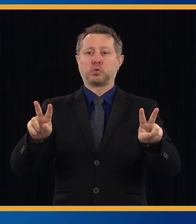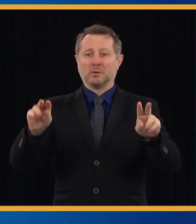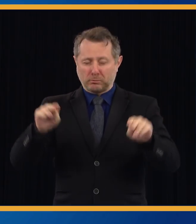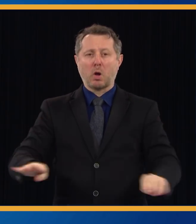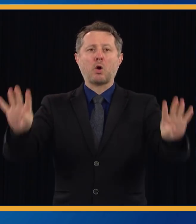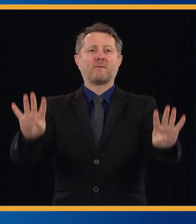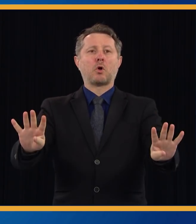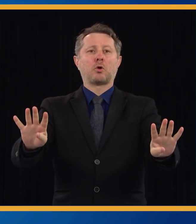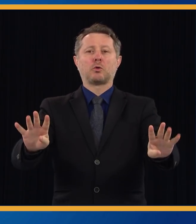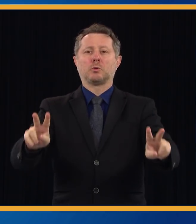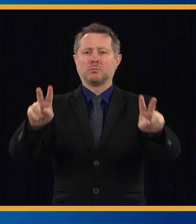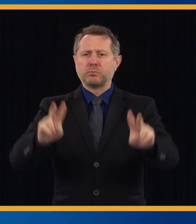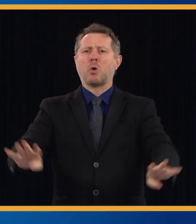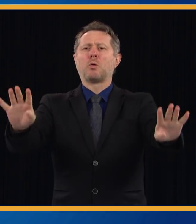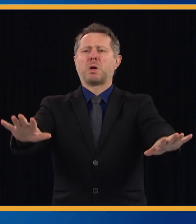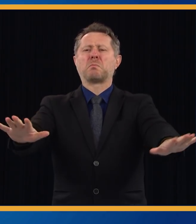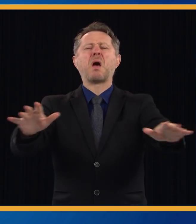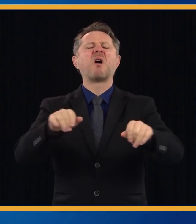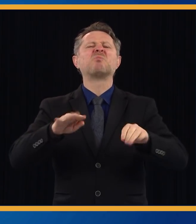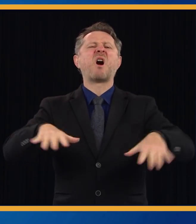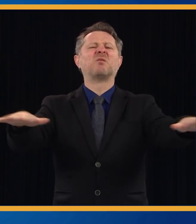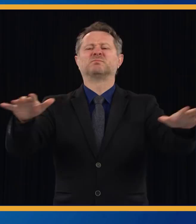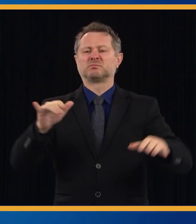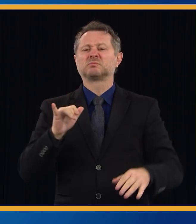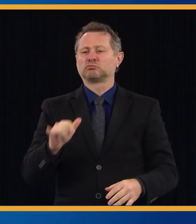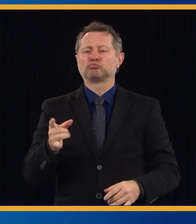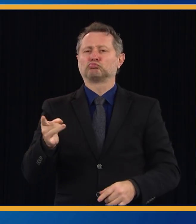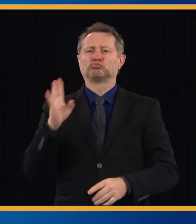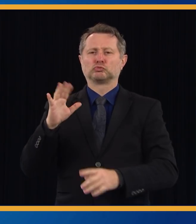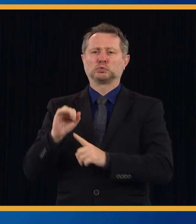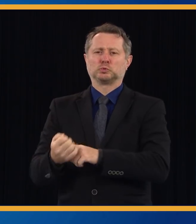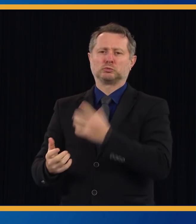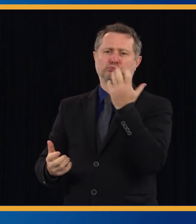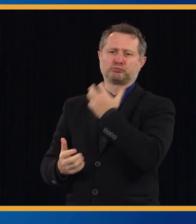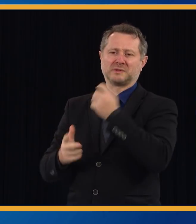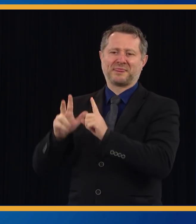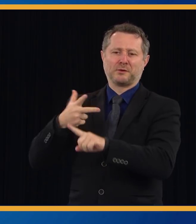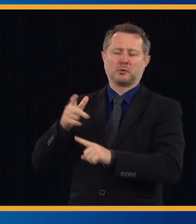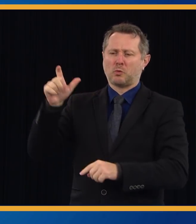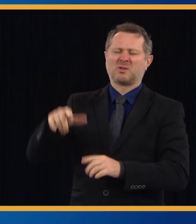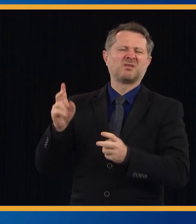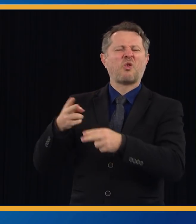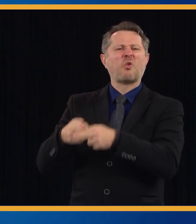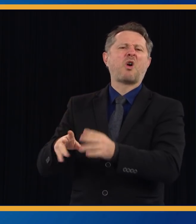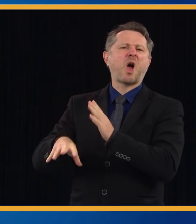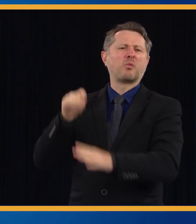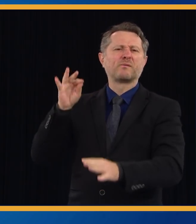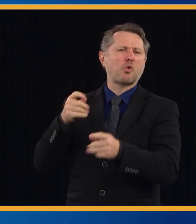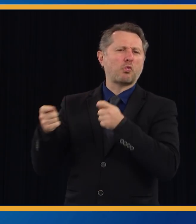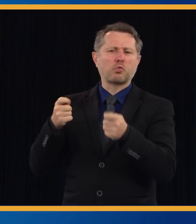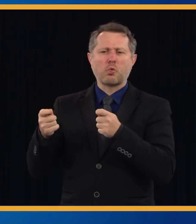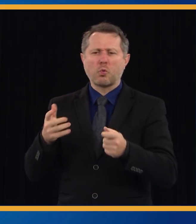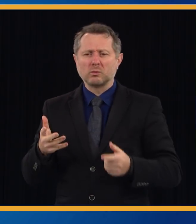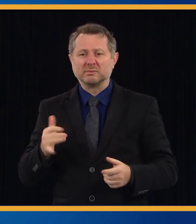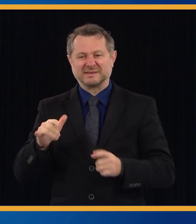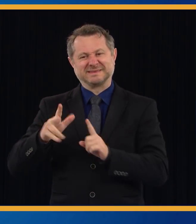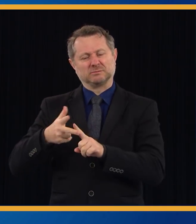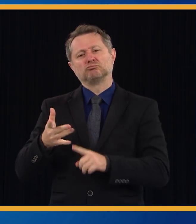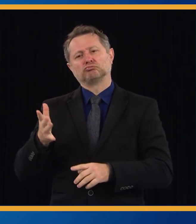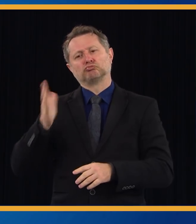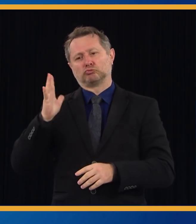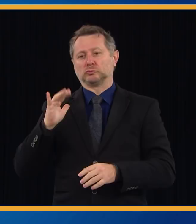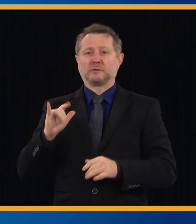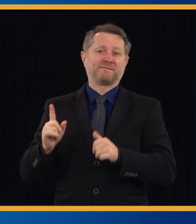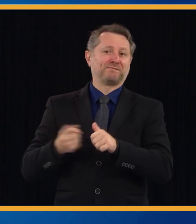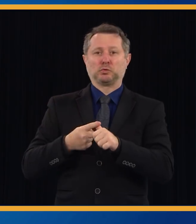people. And that's fire through dry grass, right? Now you're in bad shape. That's where we were when this started.